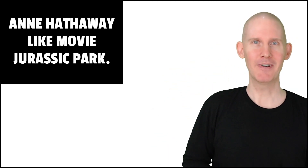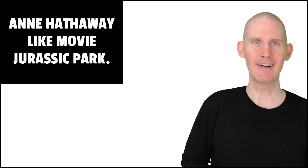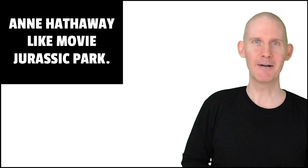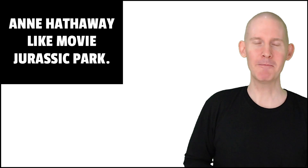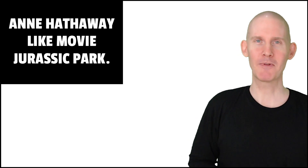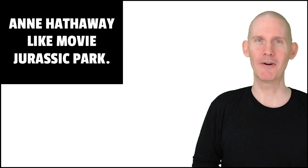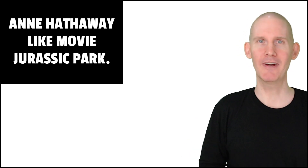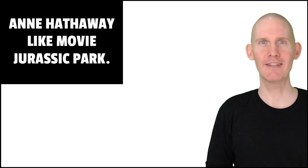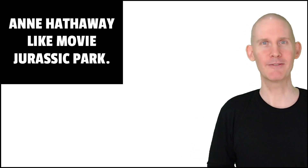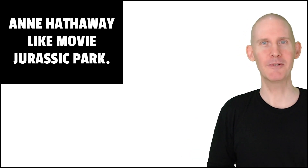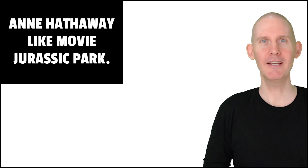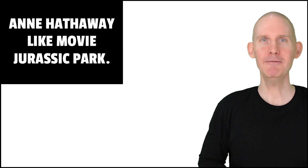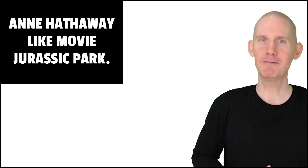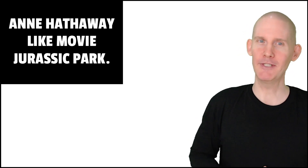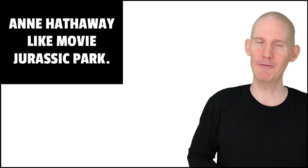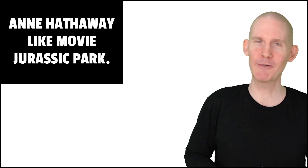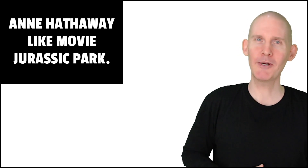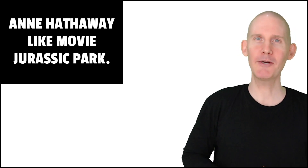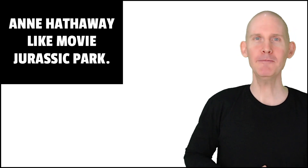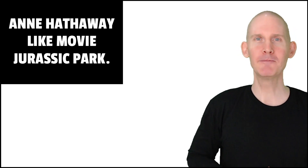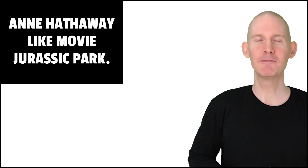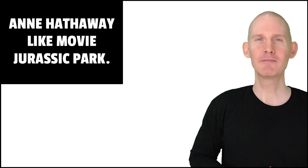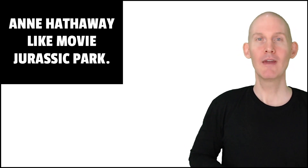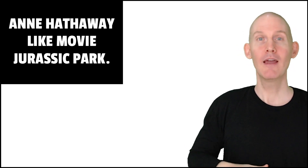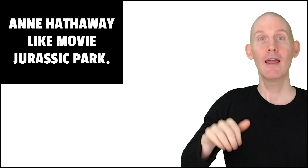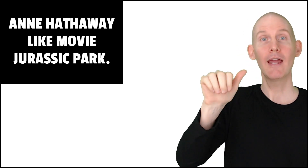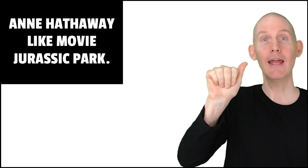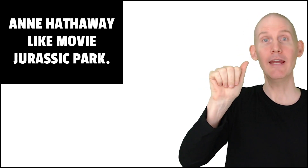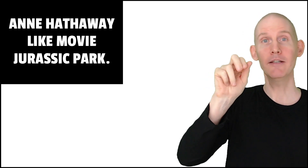Wow. All right, let's do it again. Even quicker. Anne